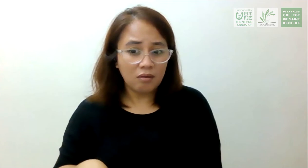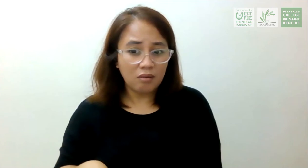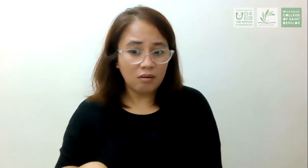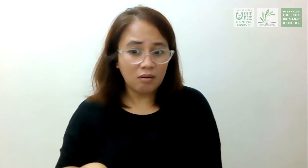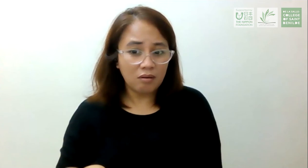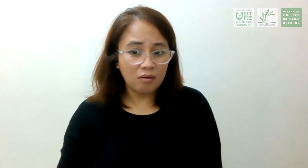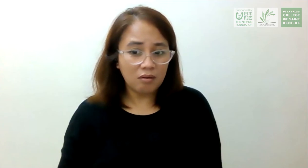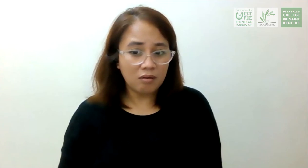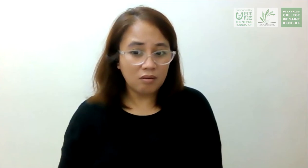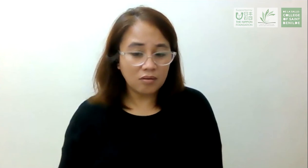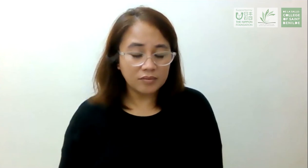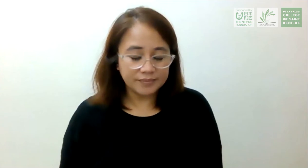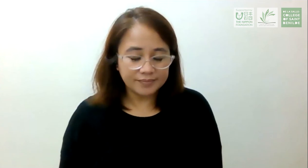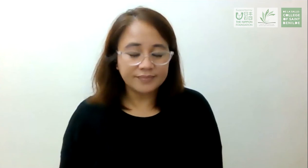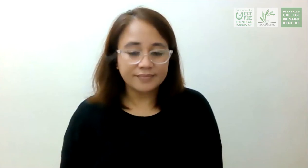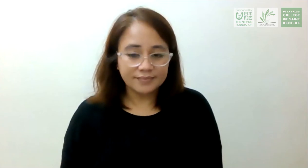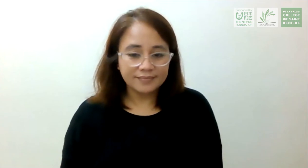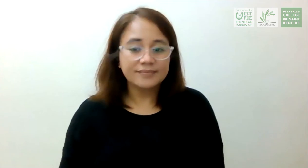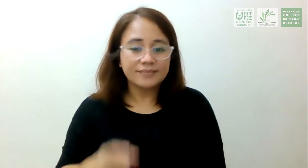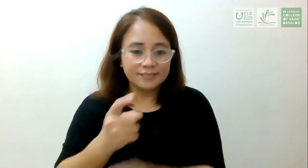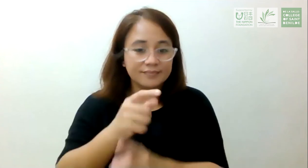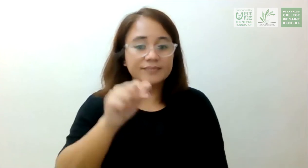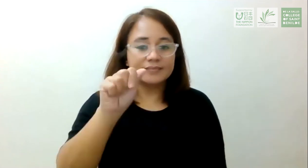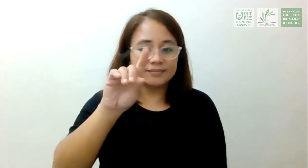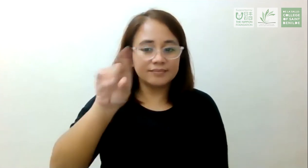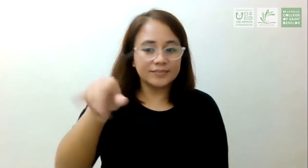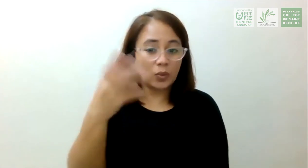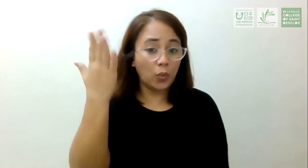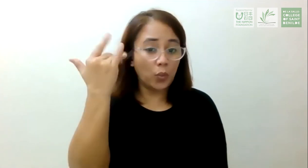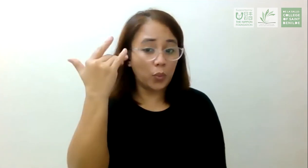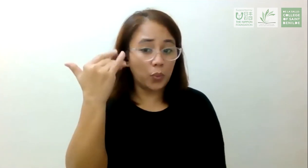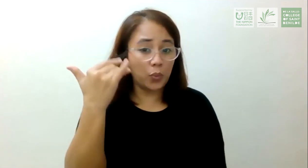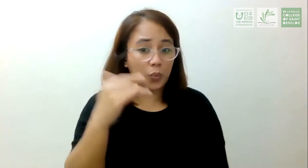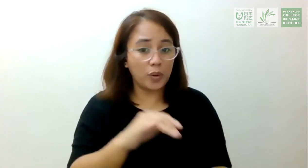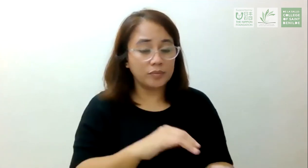Then it's an Adjective. adjective because it modifies clothes. Clothes is the object.